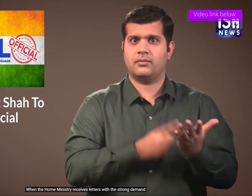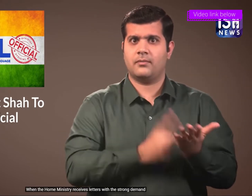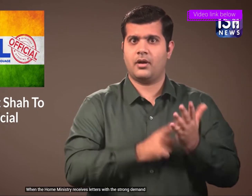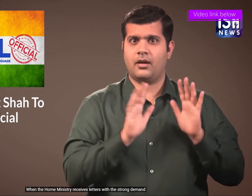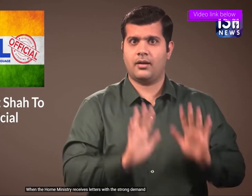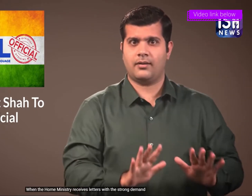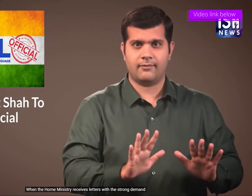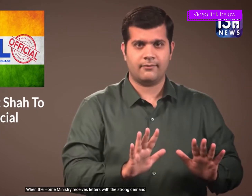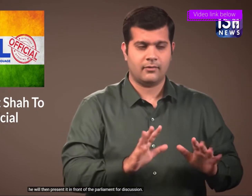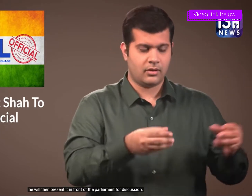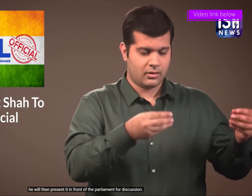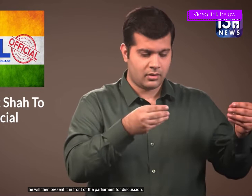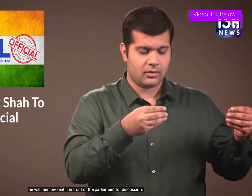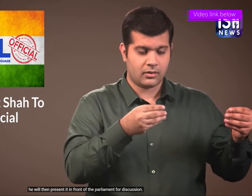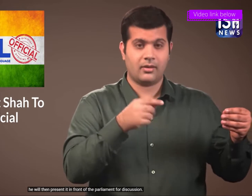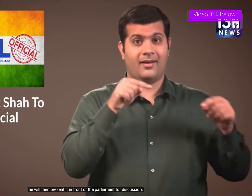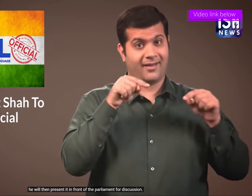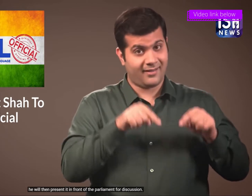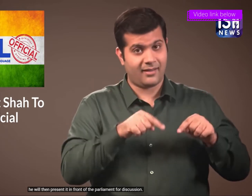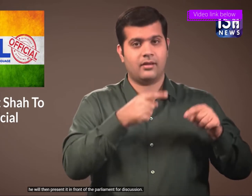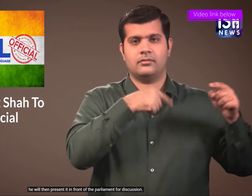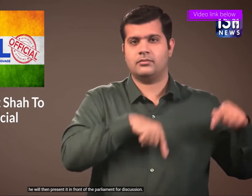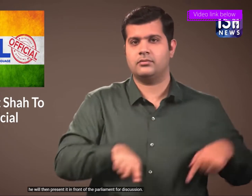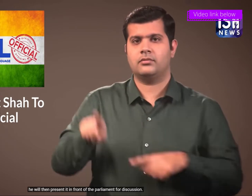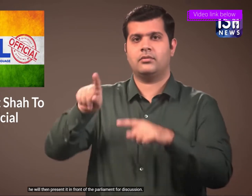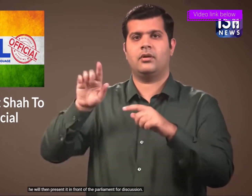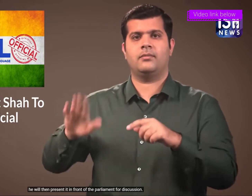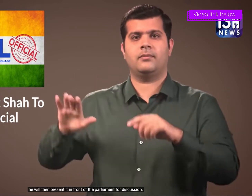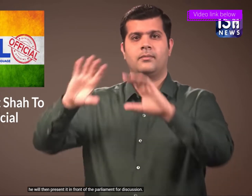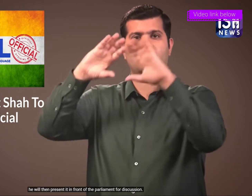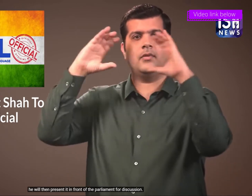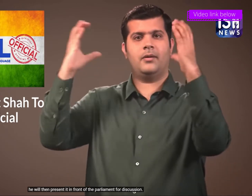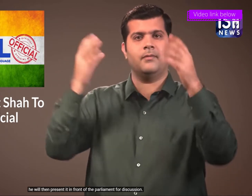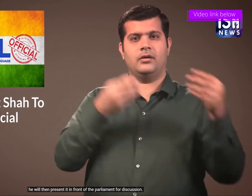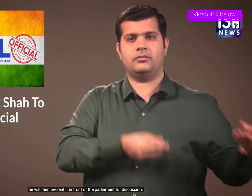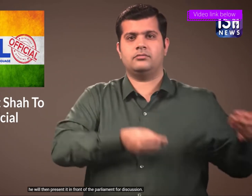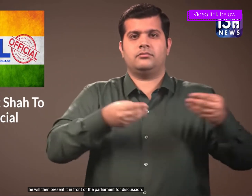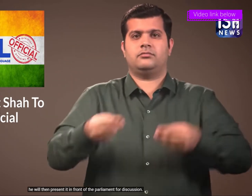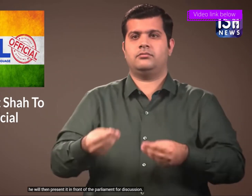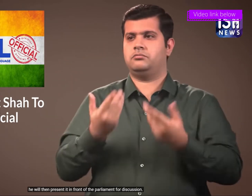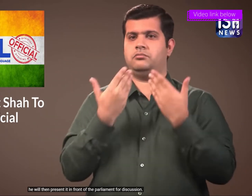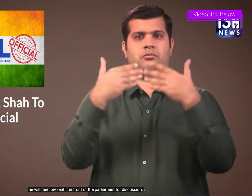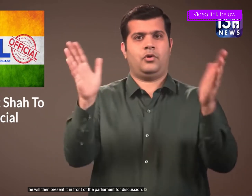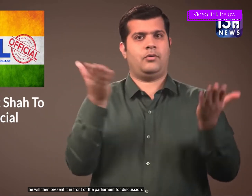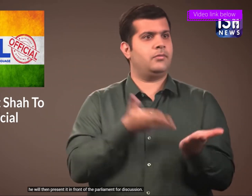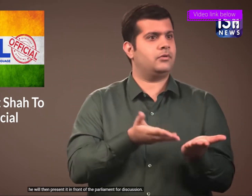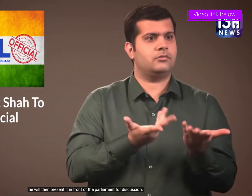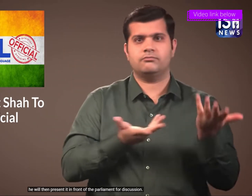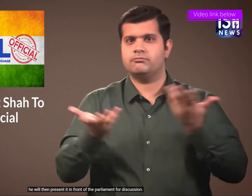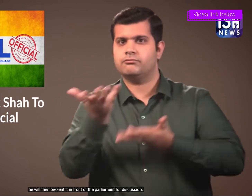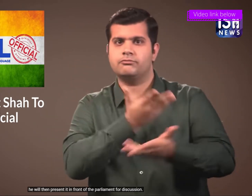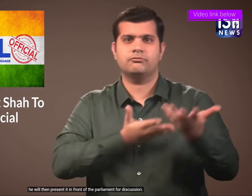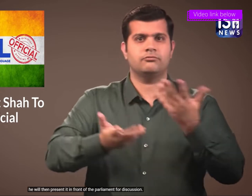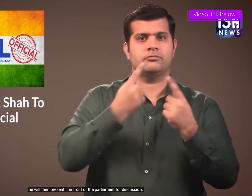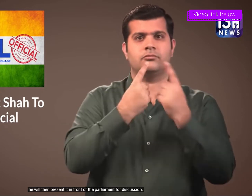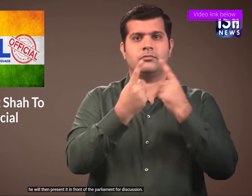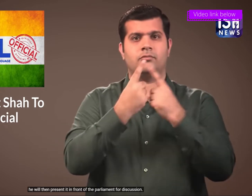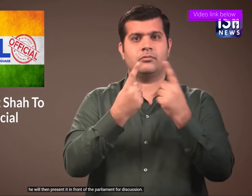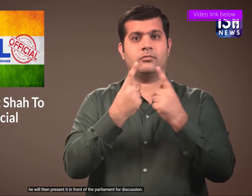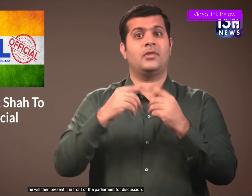with a strong demand, he will then present it in front of the Parliament for discussion.